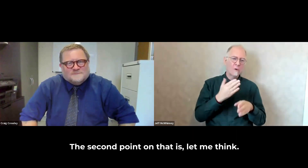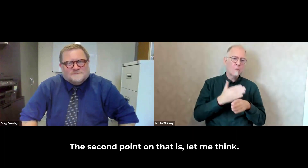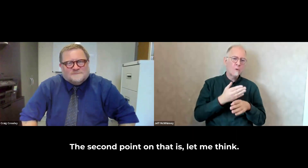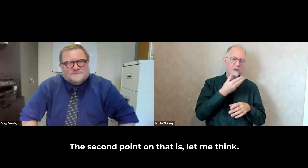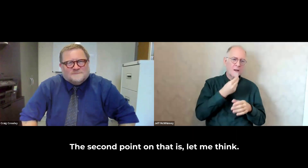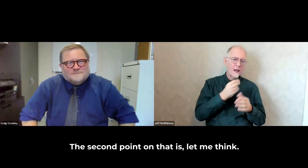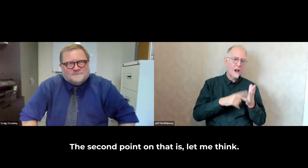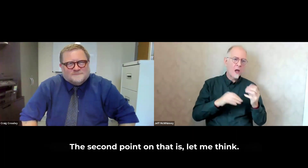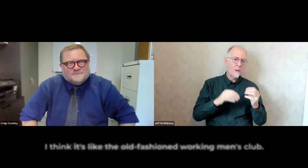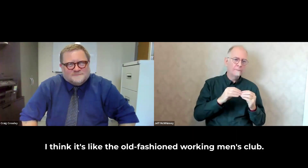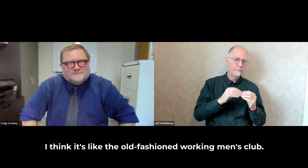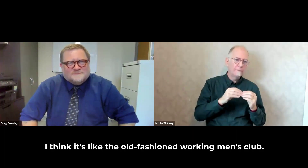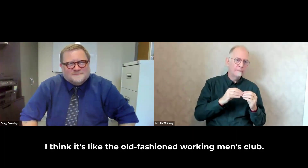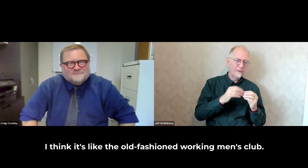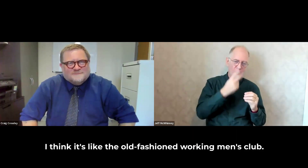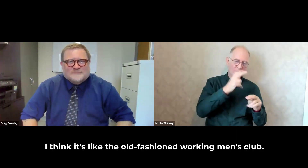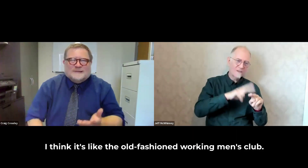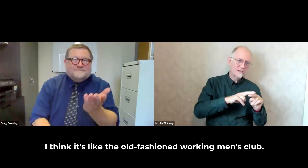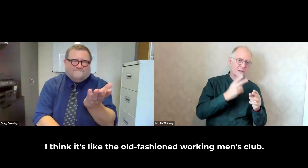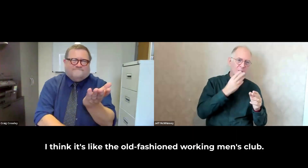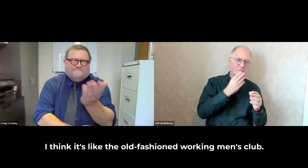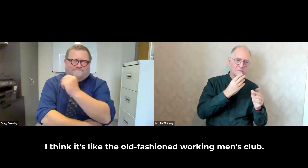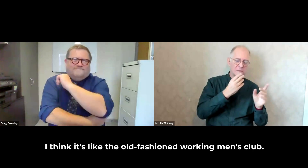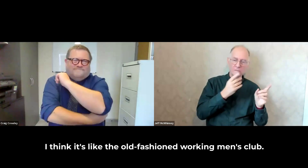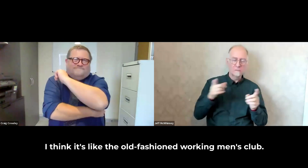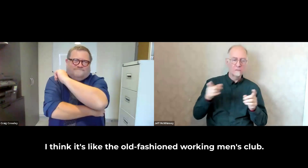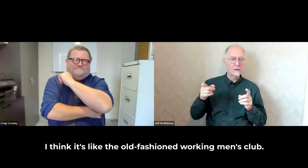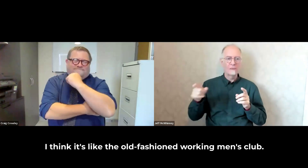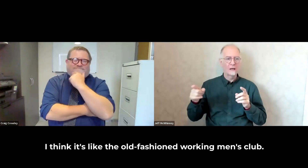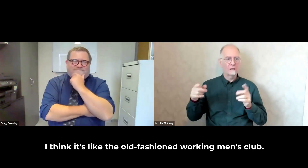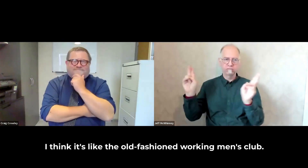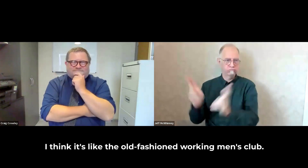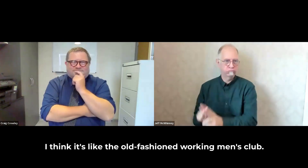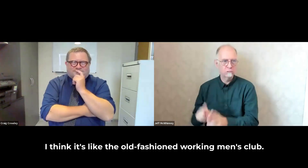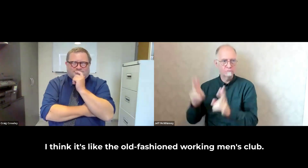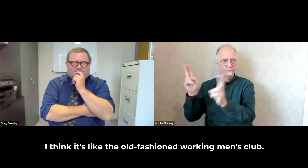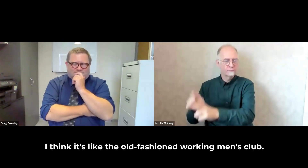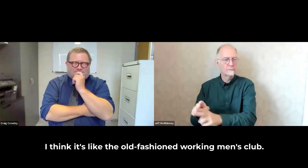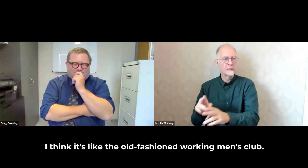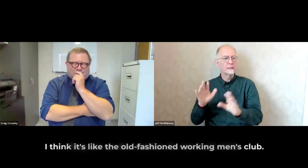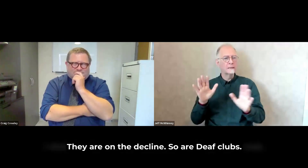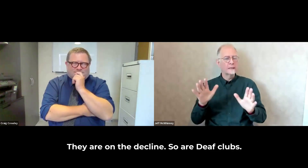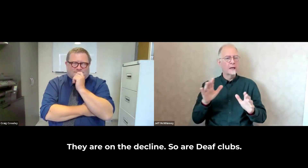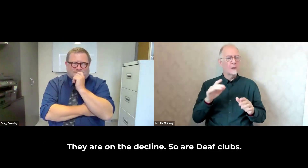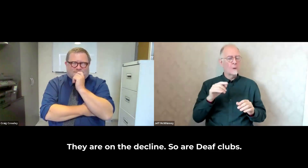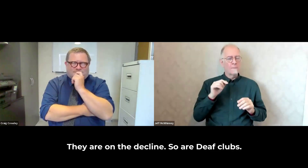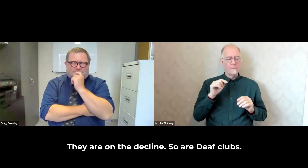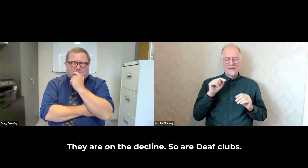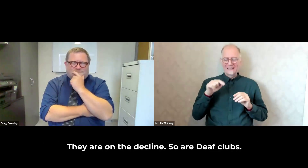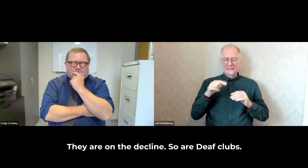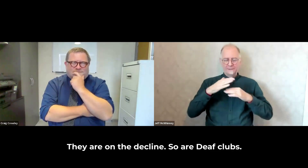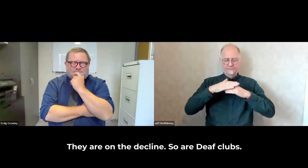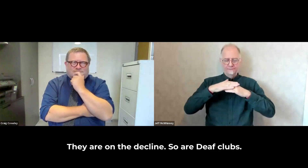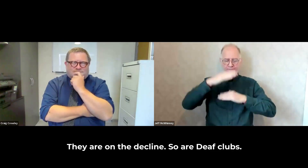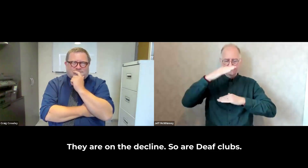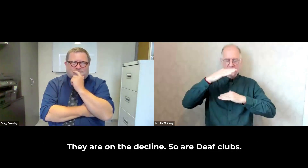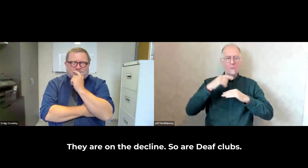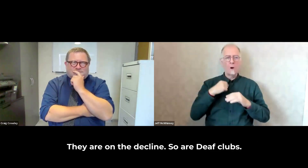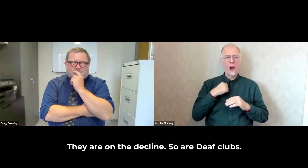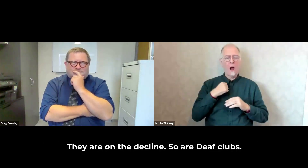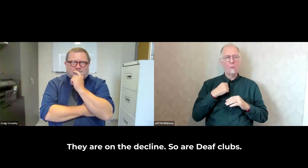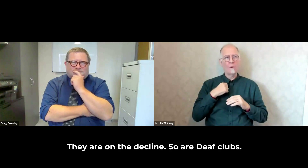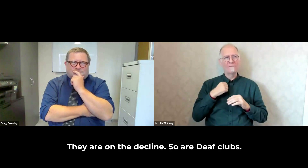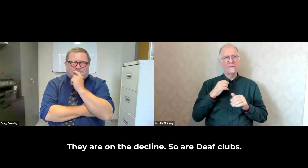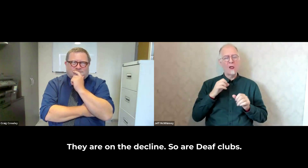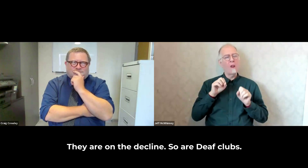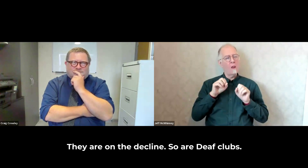let me think. I think it's, you know, like the old-fashioned working men's club, they are on the decline, so are